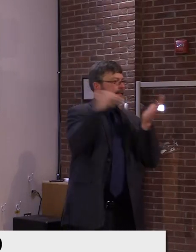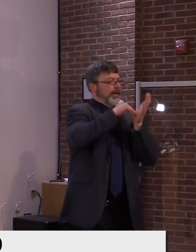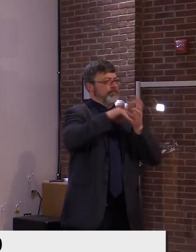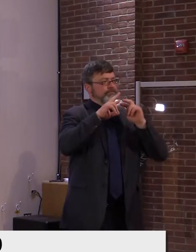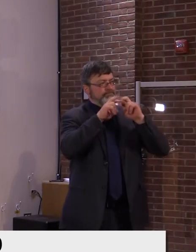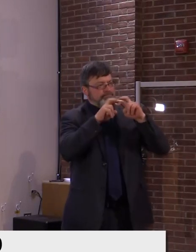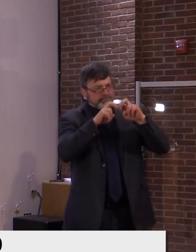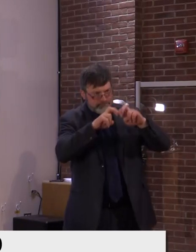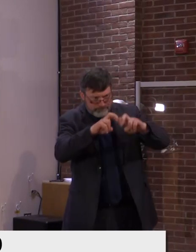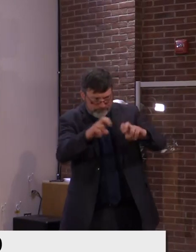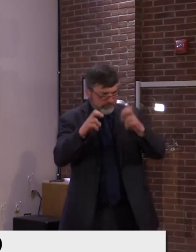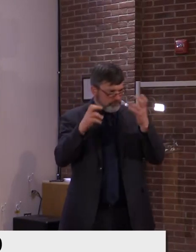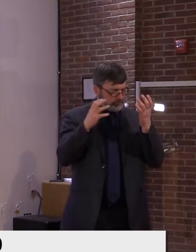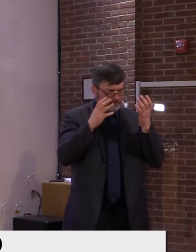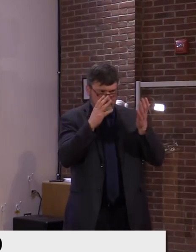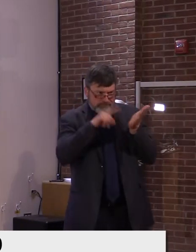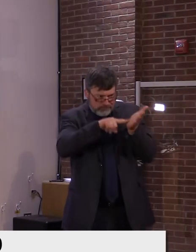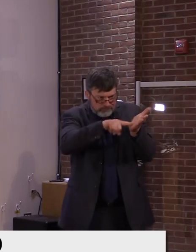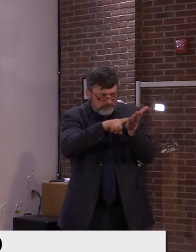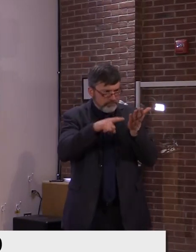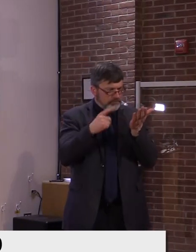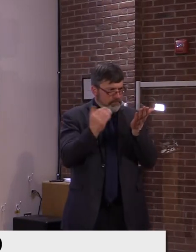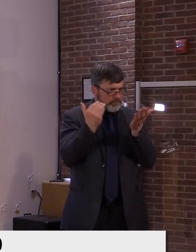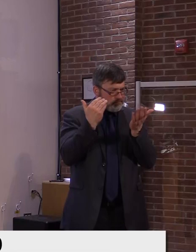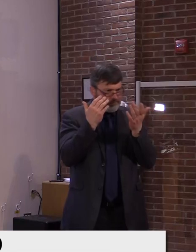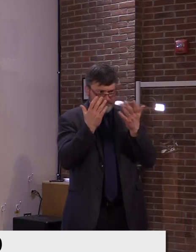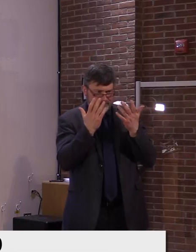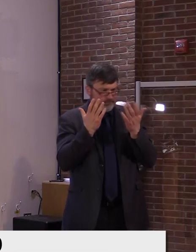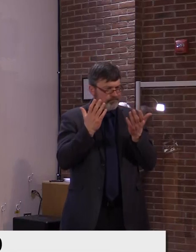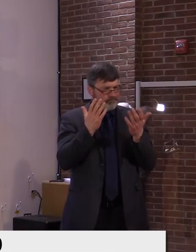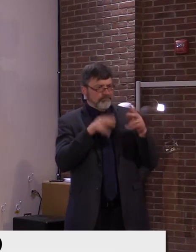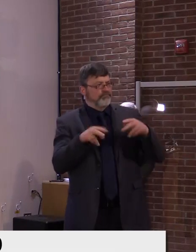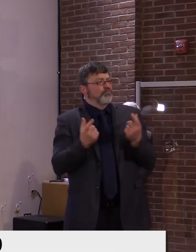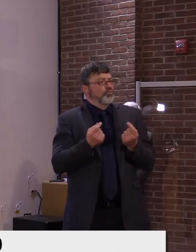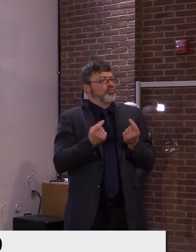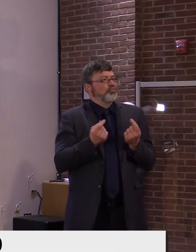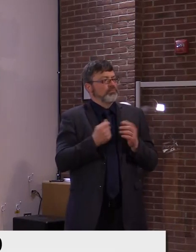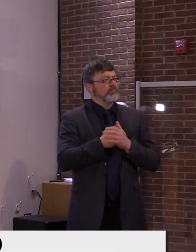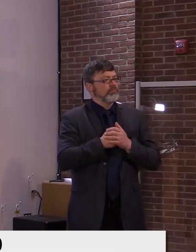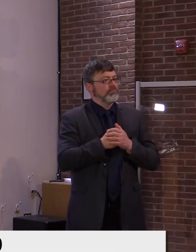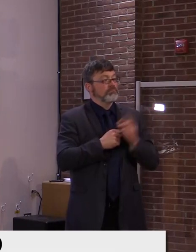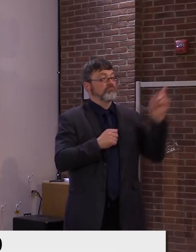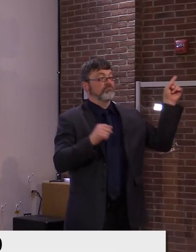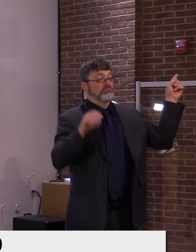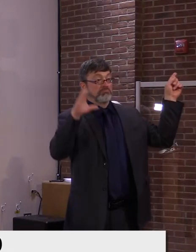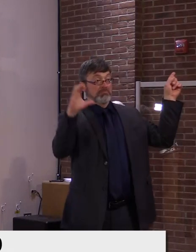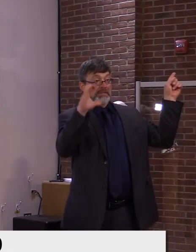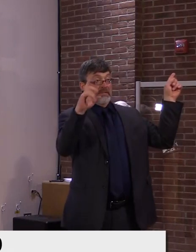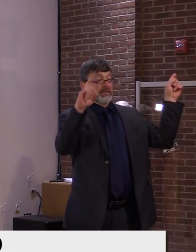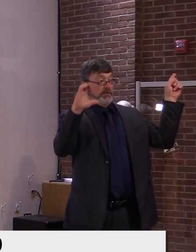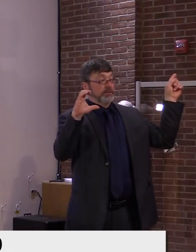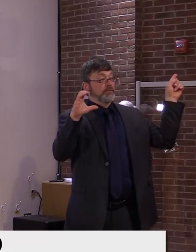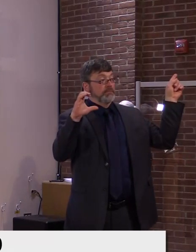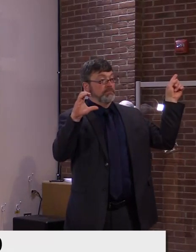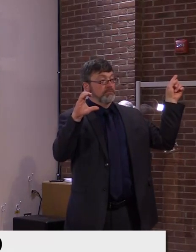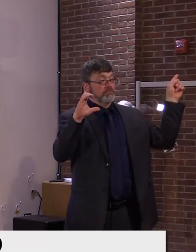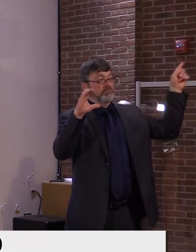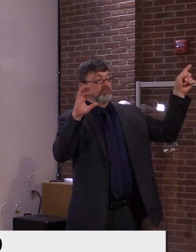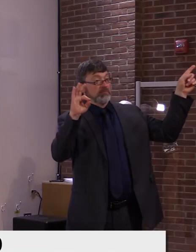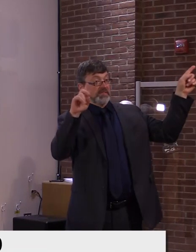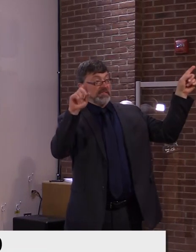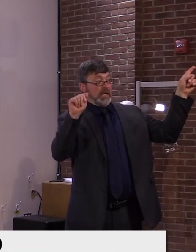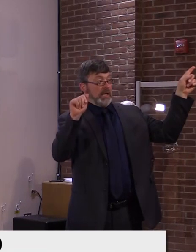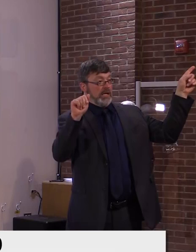also to give the FDA, the CDC, and the states the time to give the healthcare community